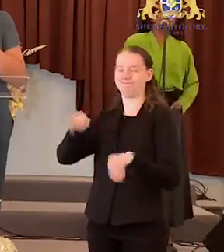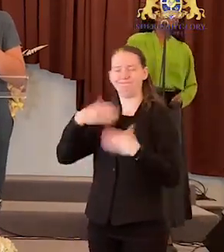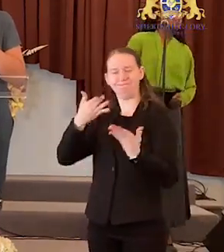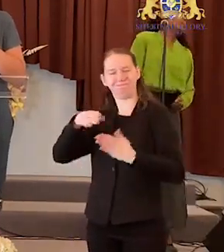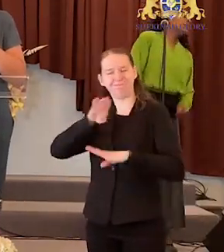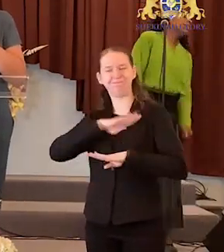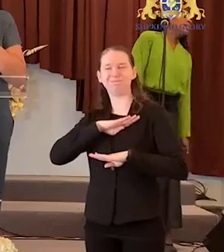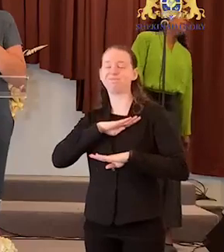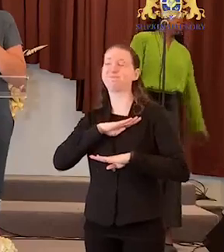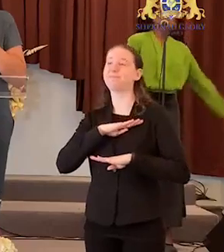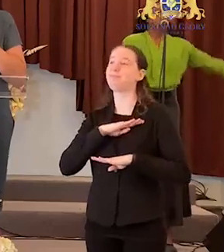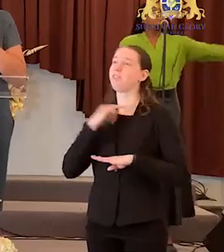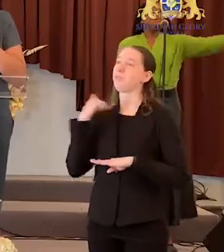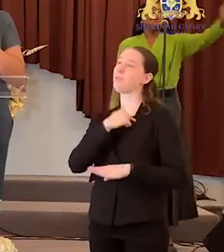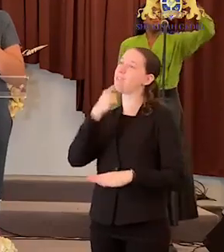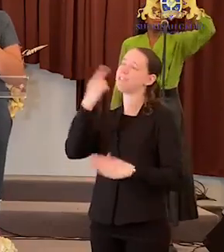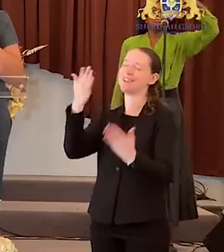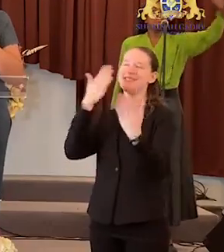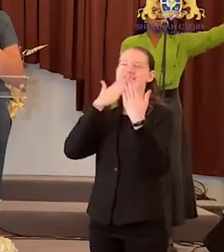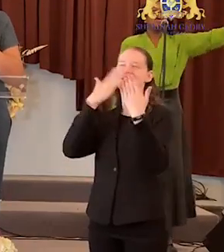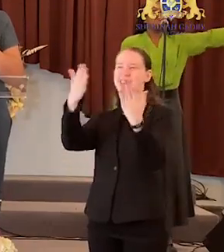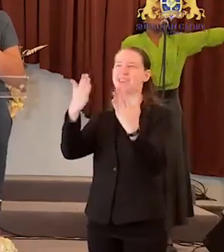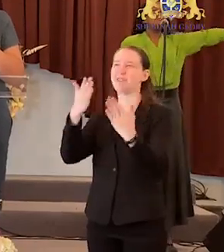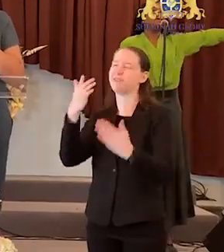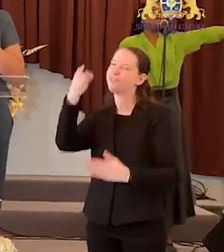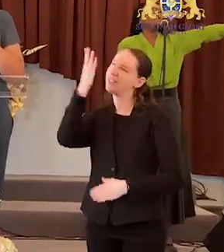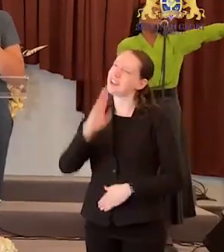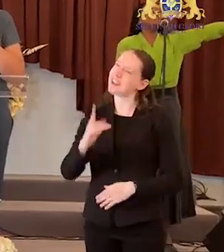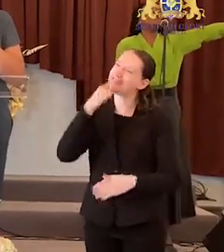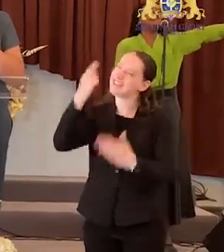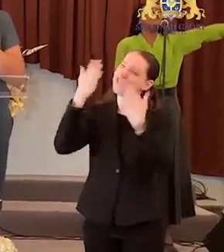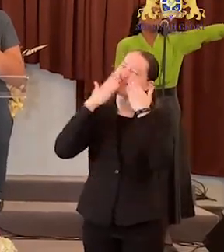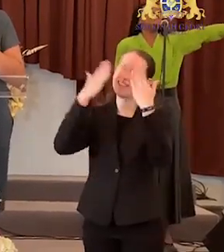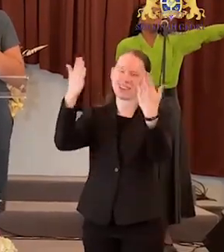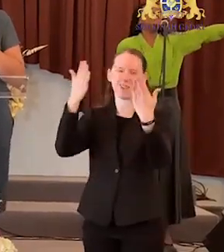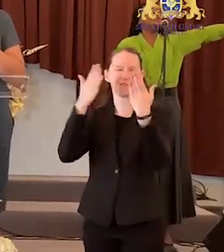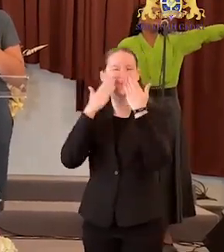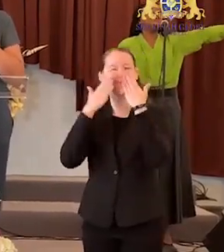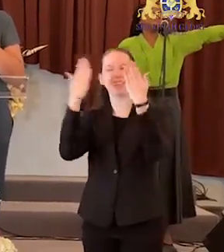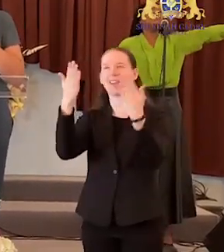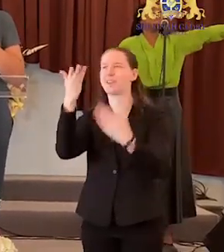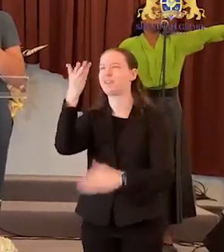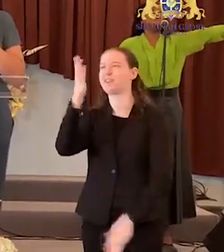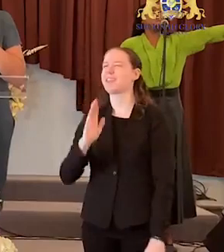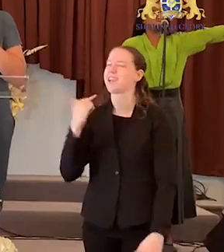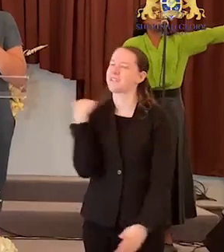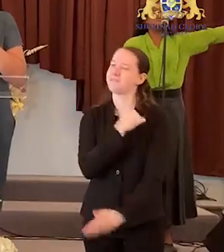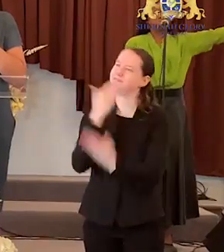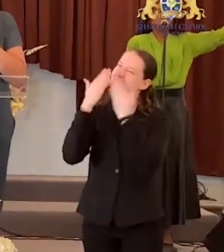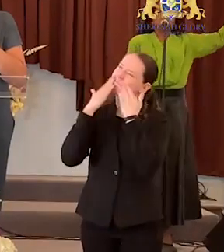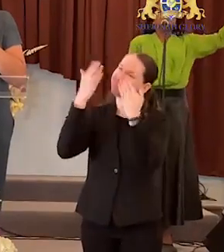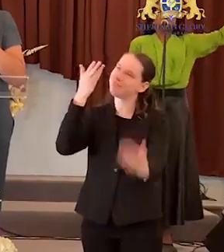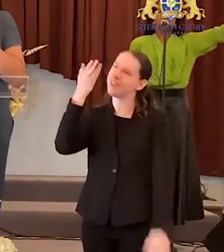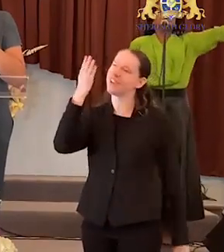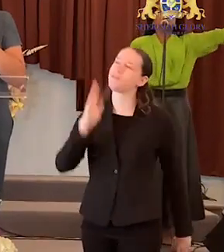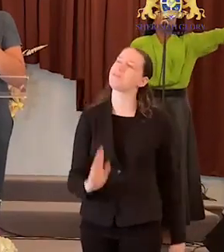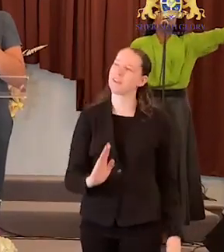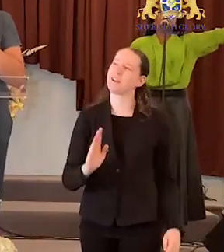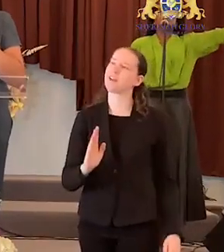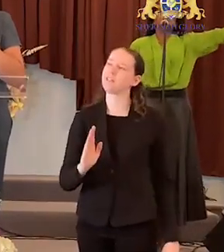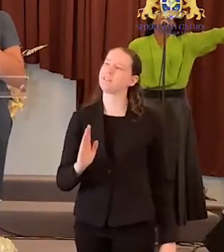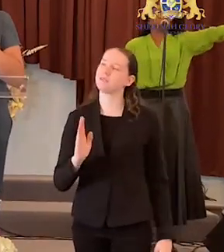say thank you. And for God, that God, we say thank you. And we say thank you. And we say thank you, God. And